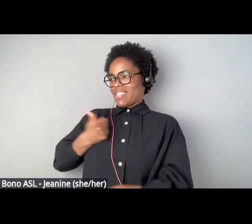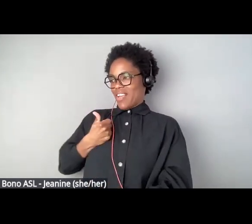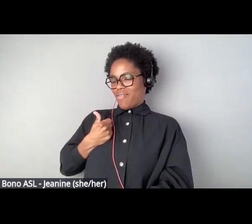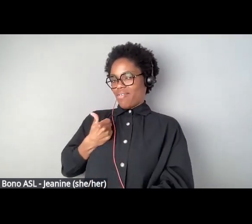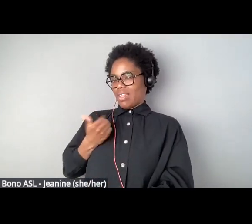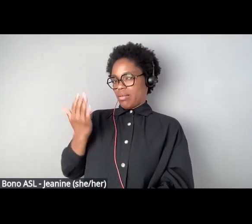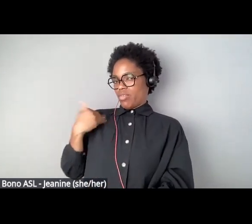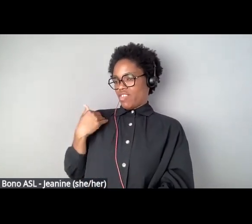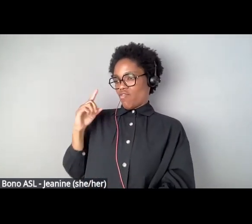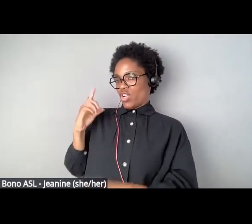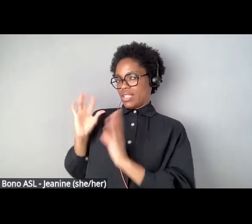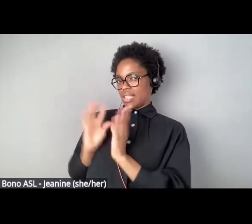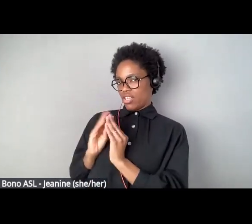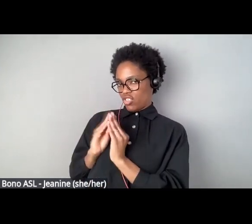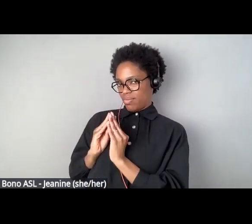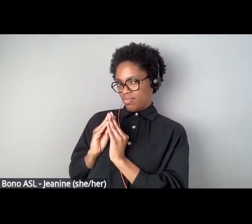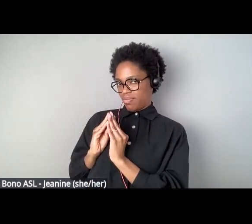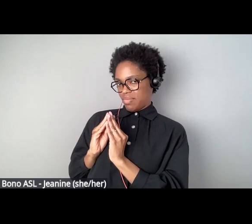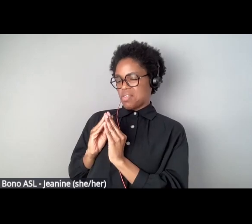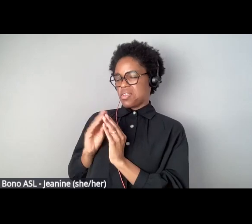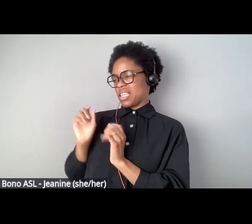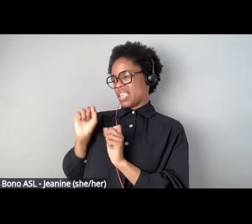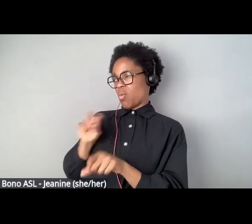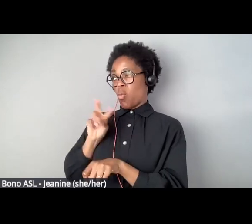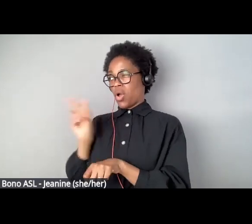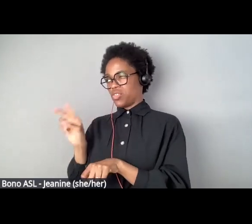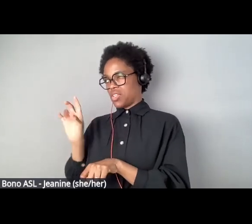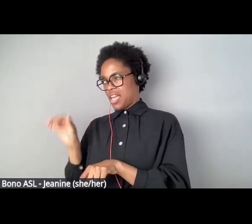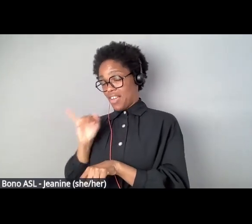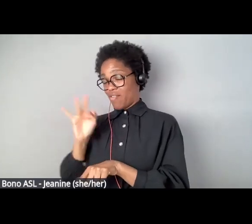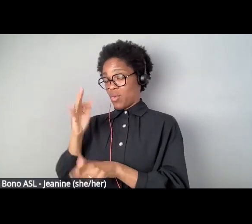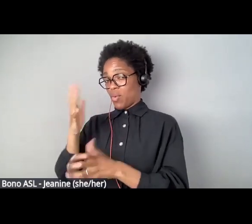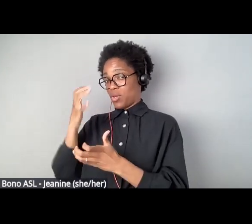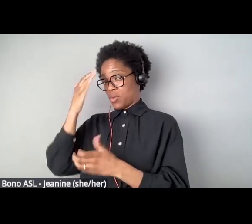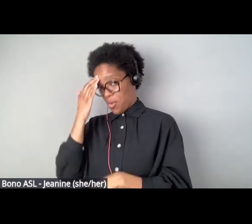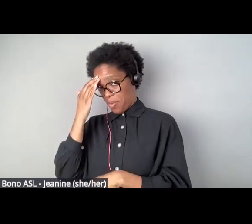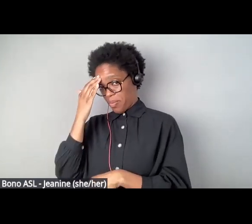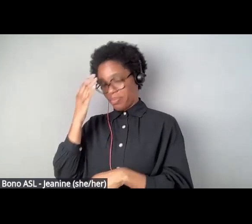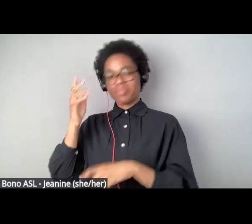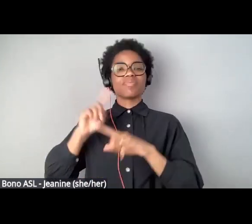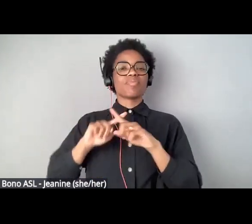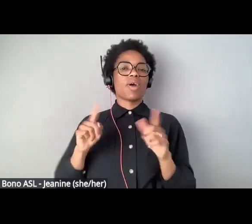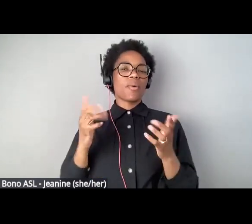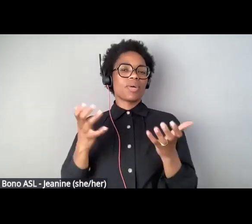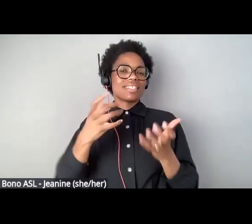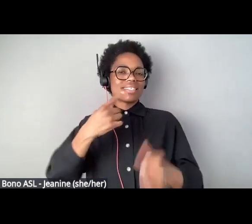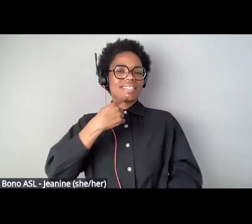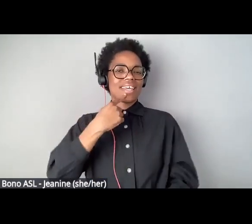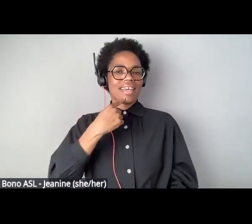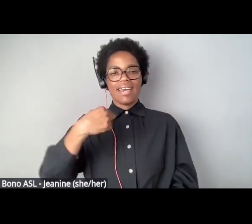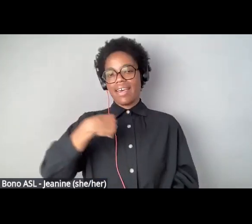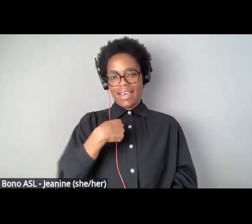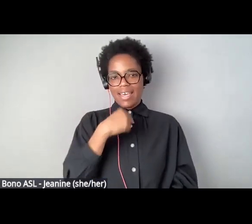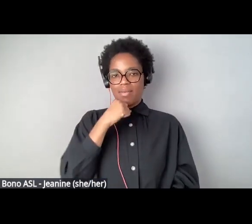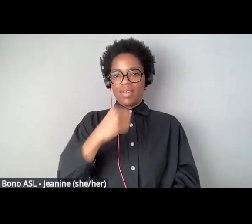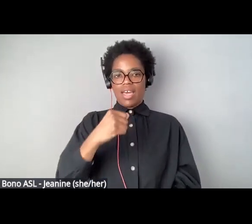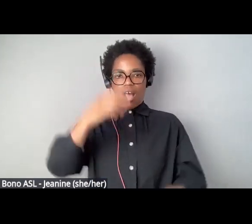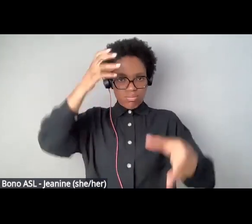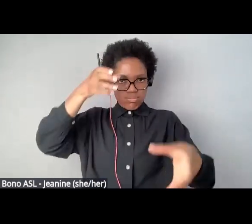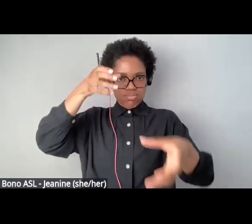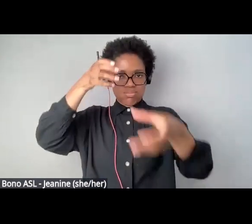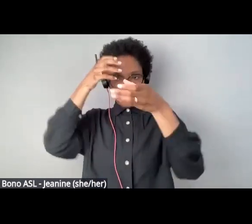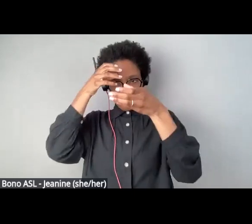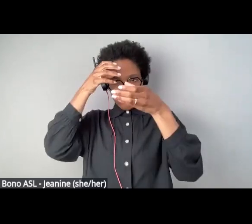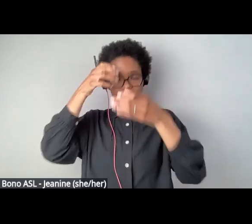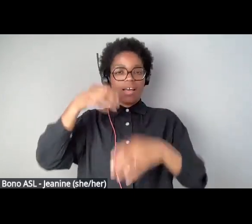I am not an internet security expert. Treat me as your dramaturg, not your primary source. This is not meant to be the final